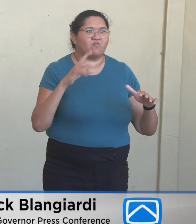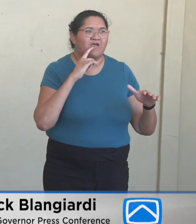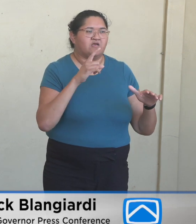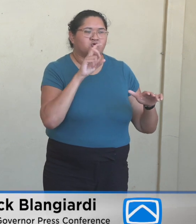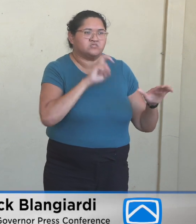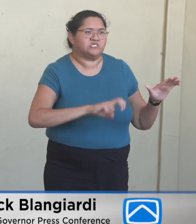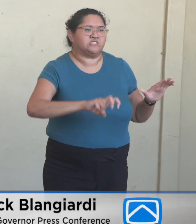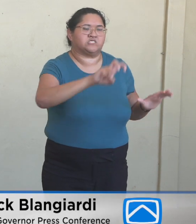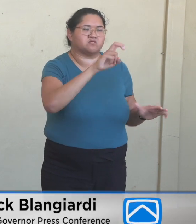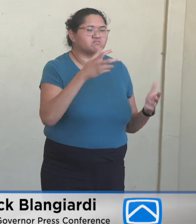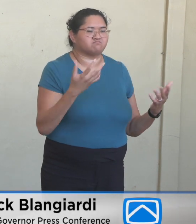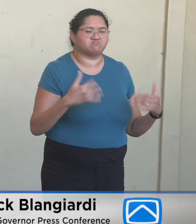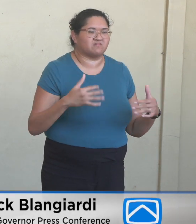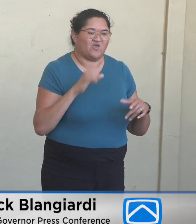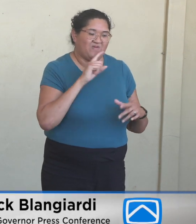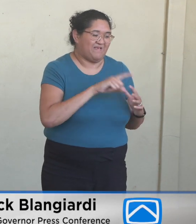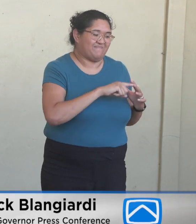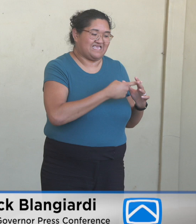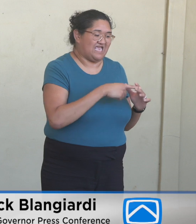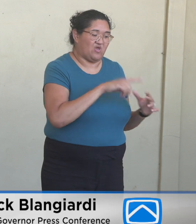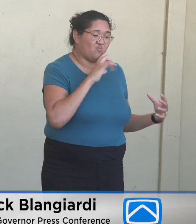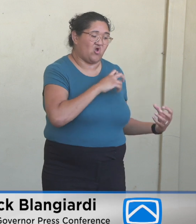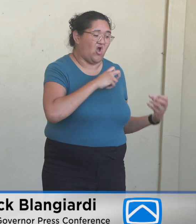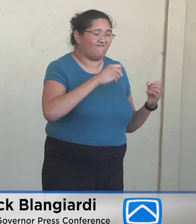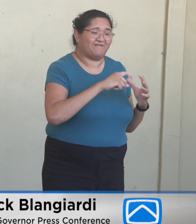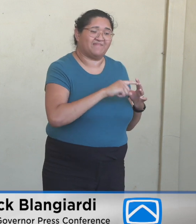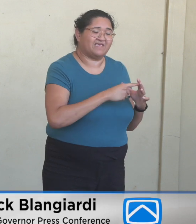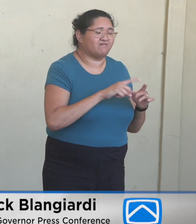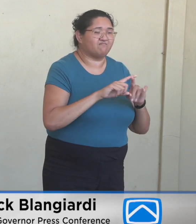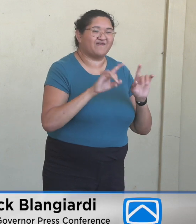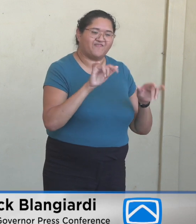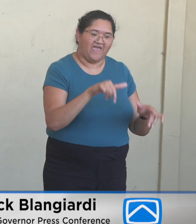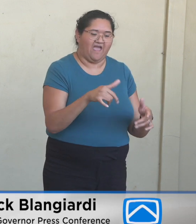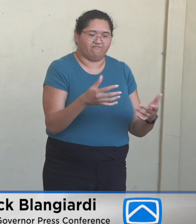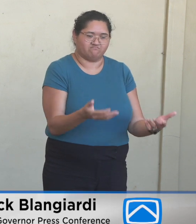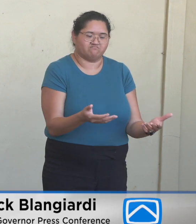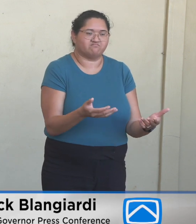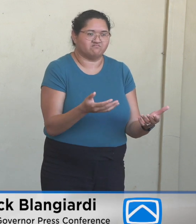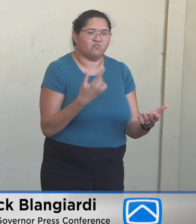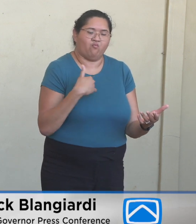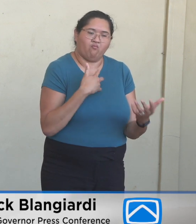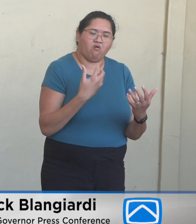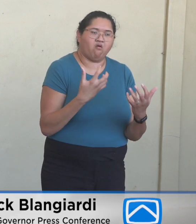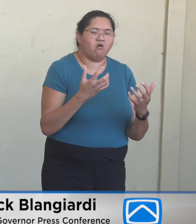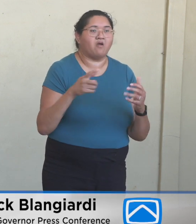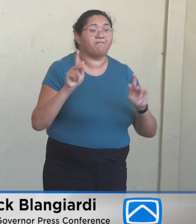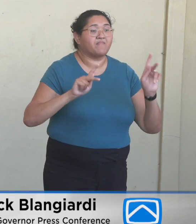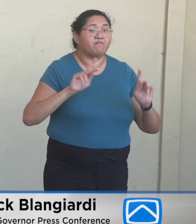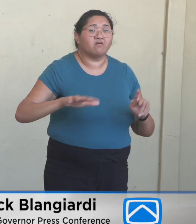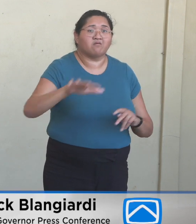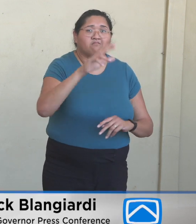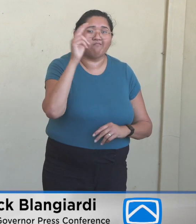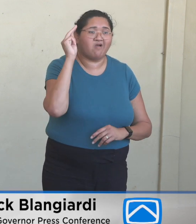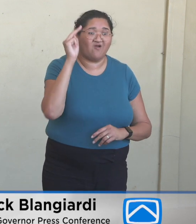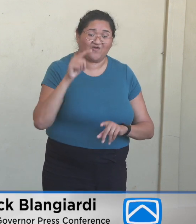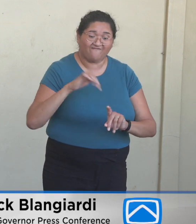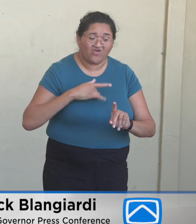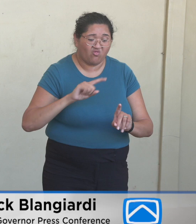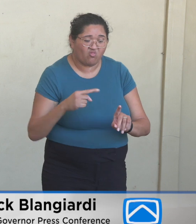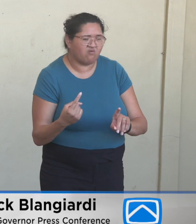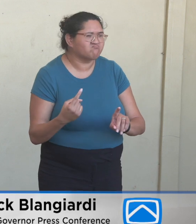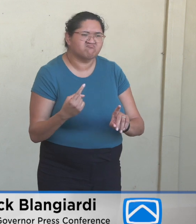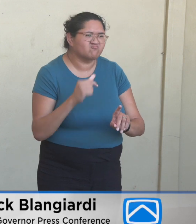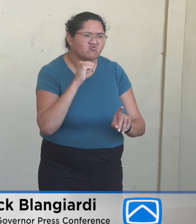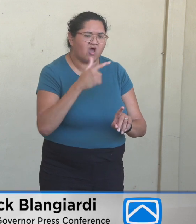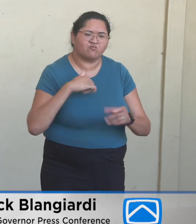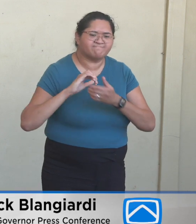ahead. It's only just begun in our recovery. But in that spirit, we want people of Maui to know that they're not alone. We're